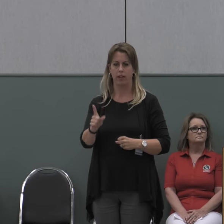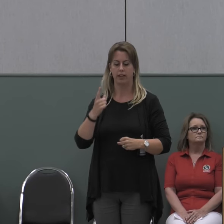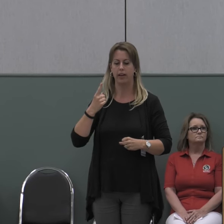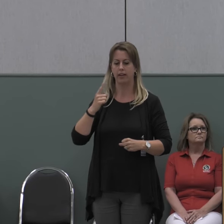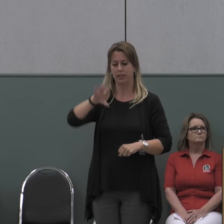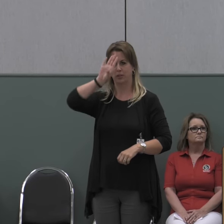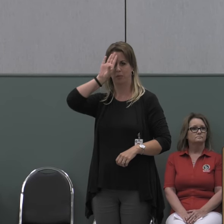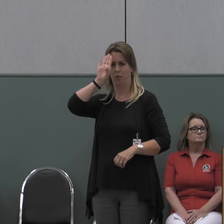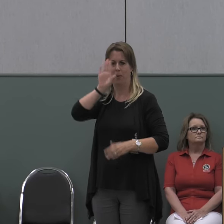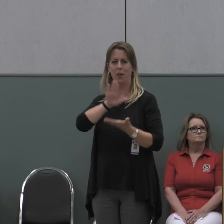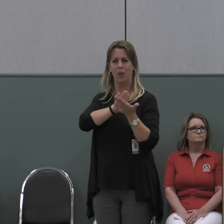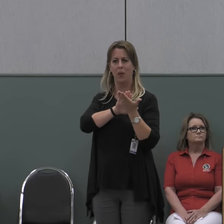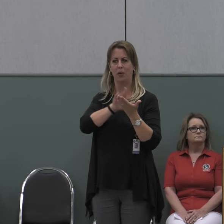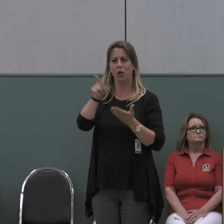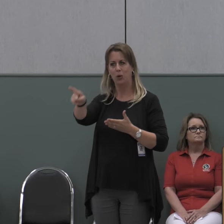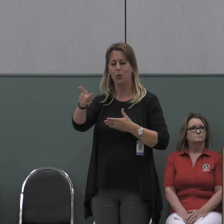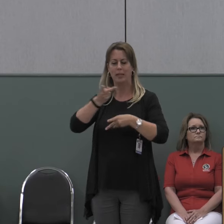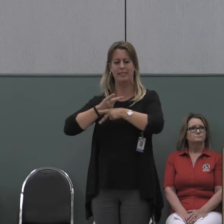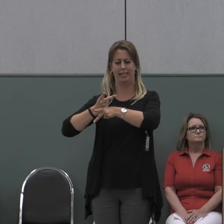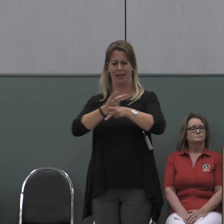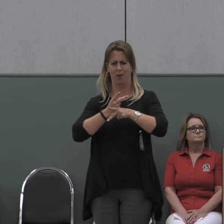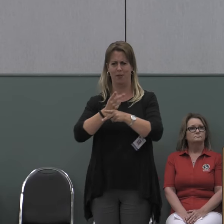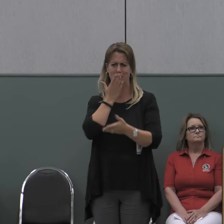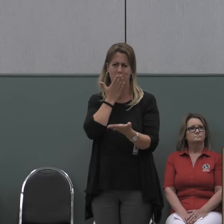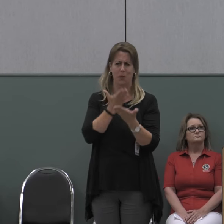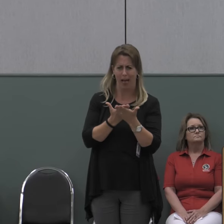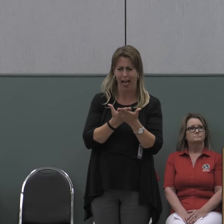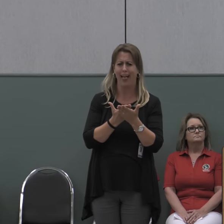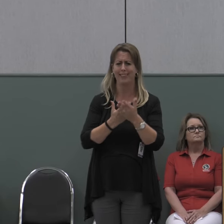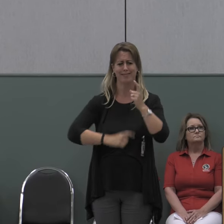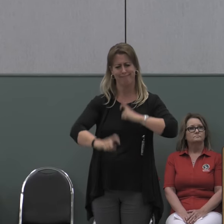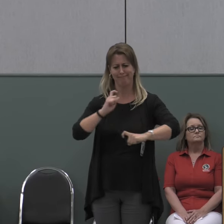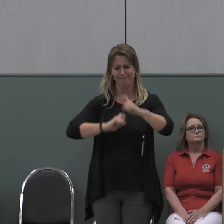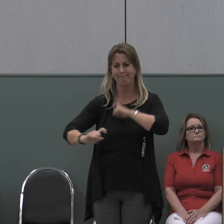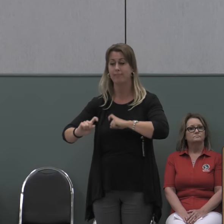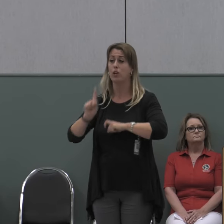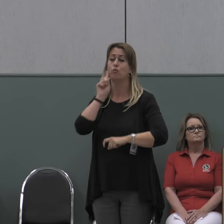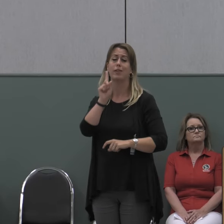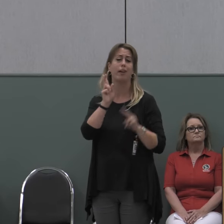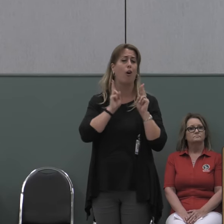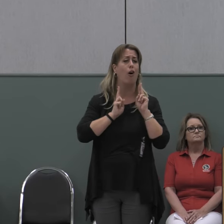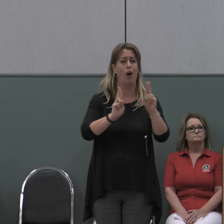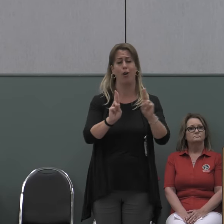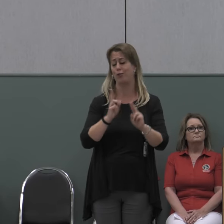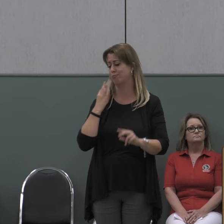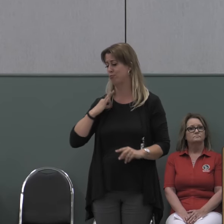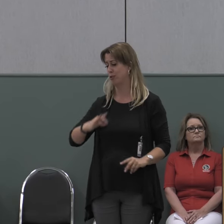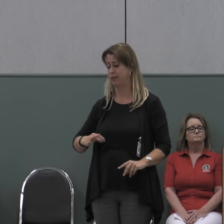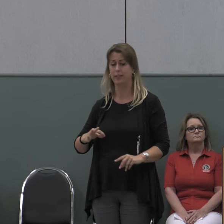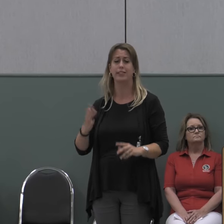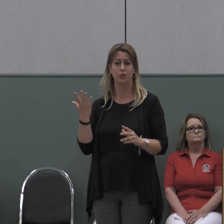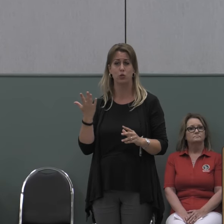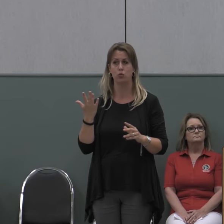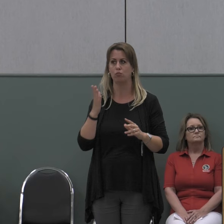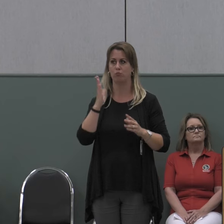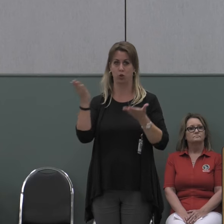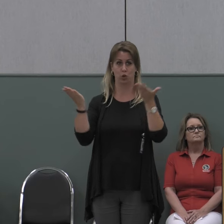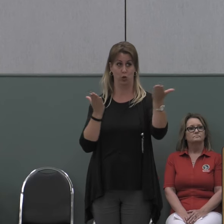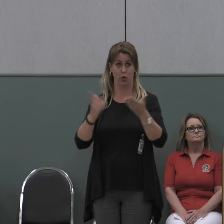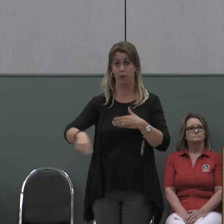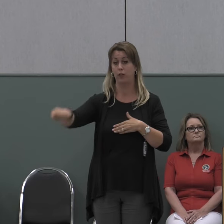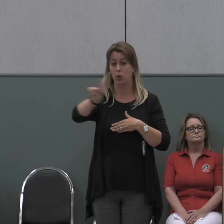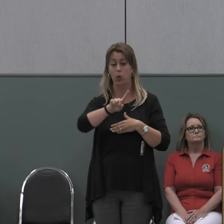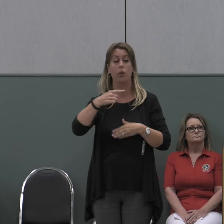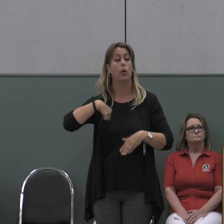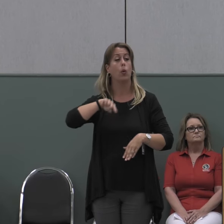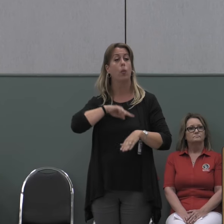well, and it's just an honor and a privilege to serve the city of Ridgecrest. We have a great relationship